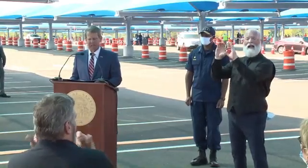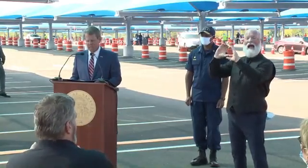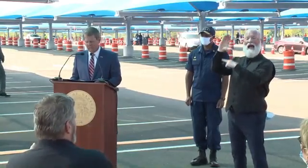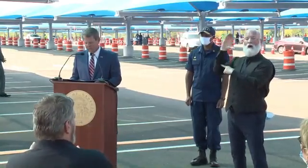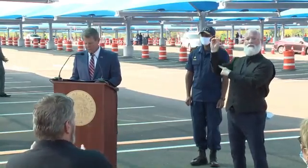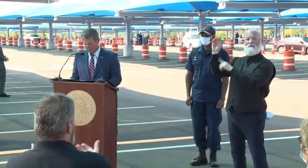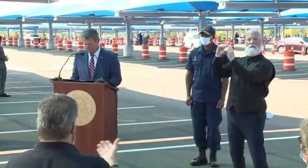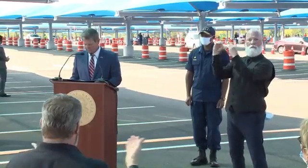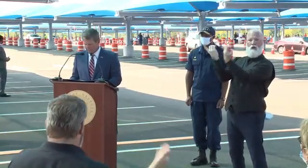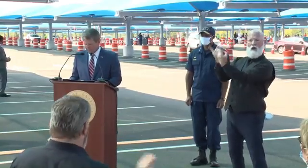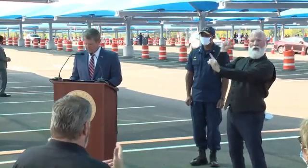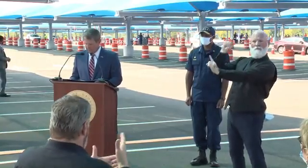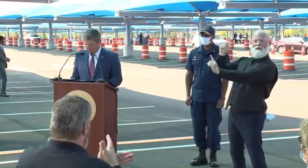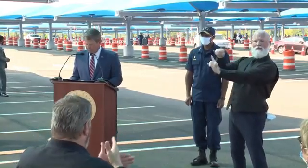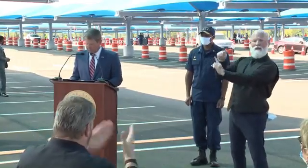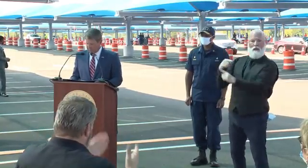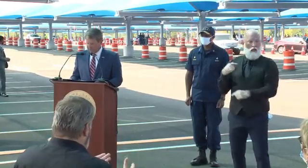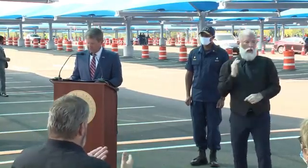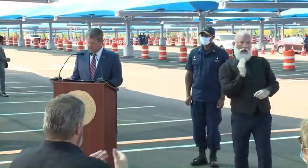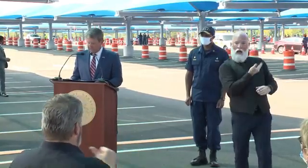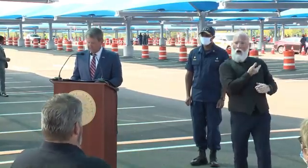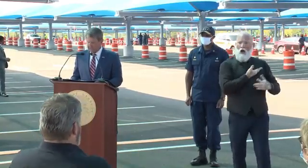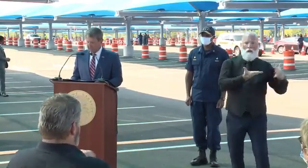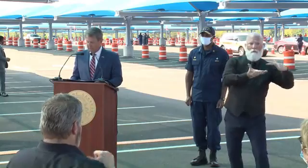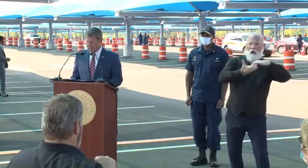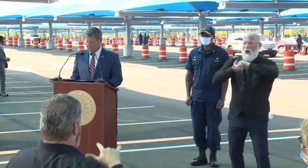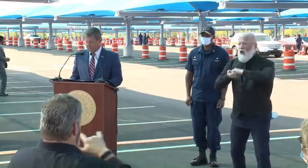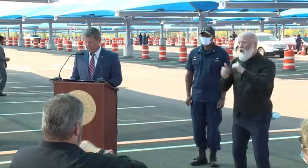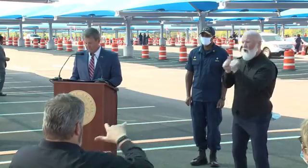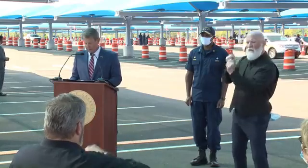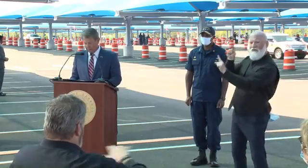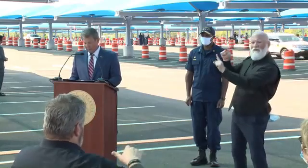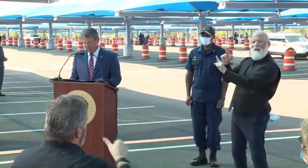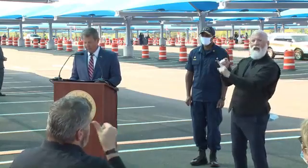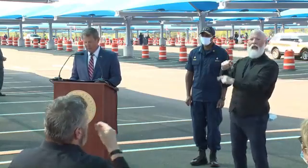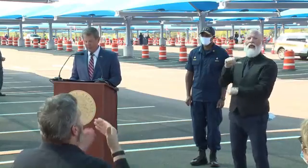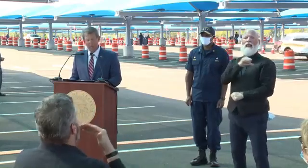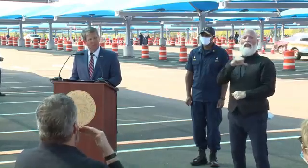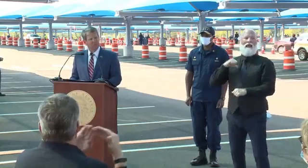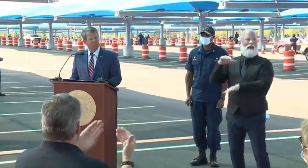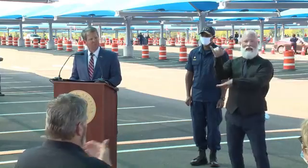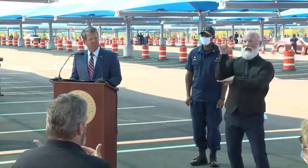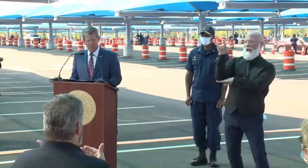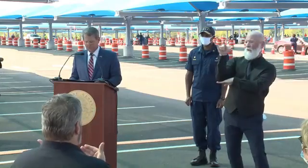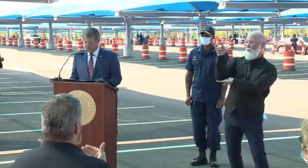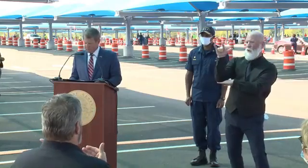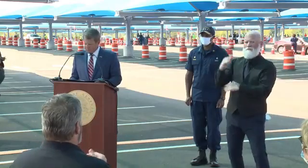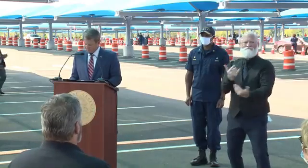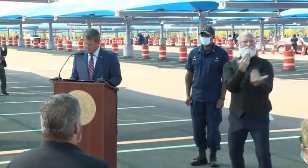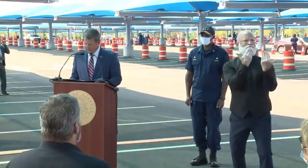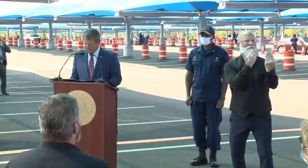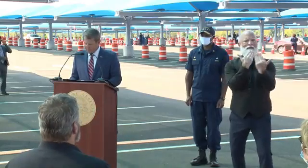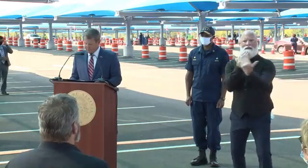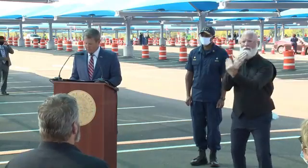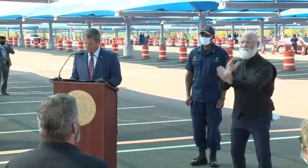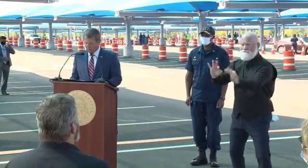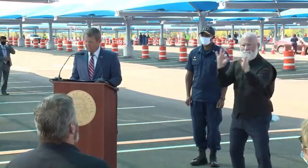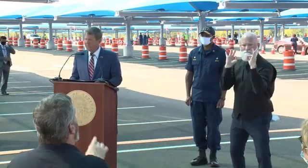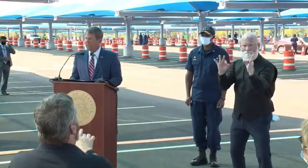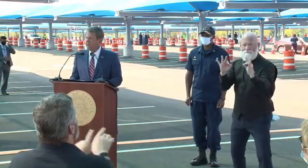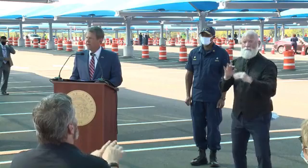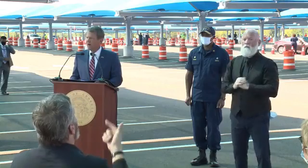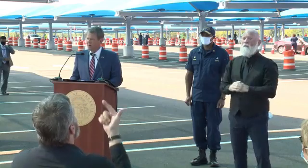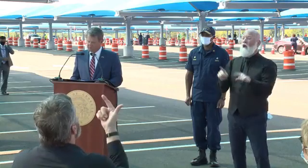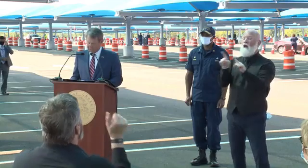to make today possible. And I want to especially thank the Department of Public Health, the Georgia National